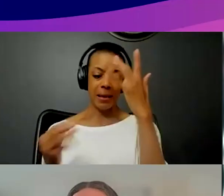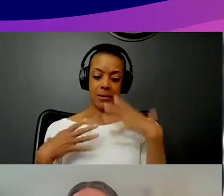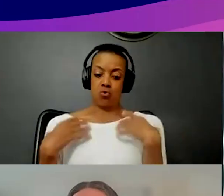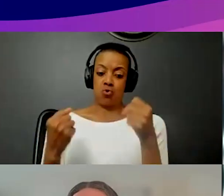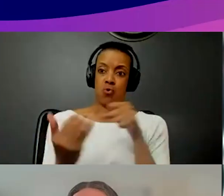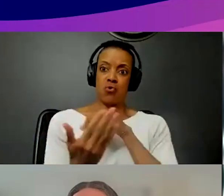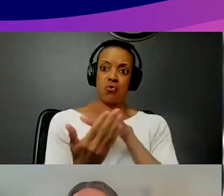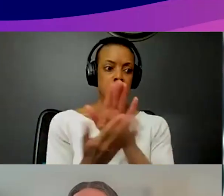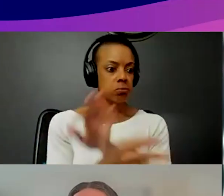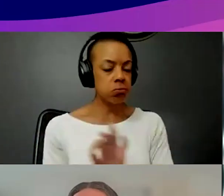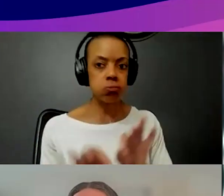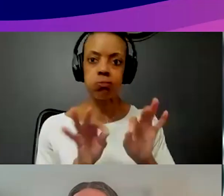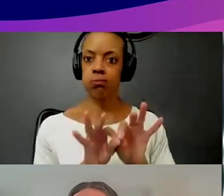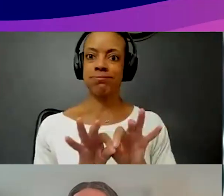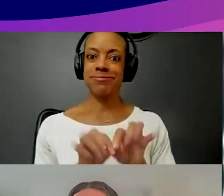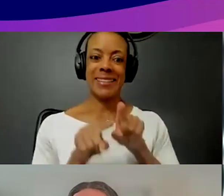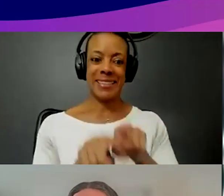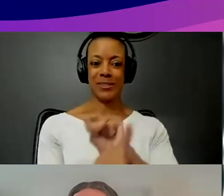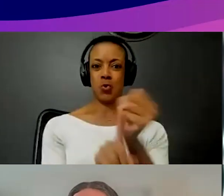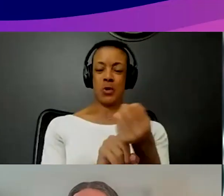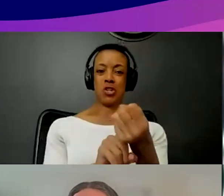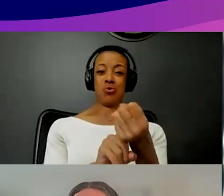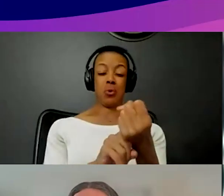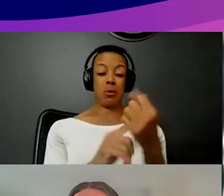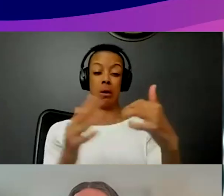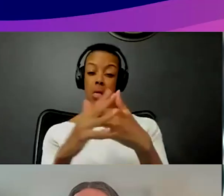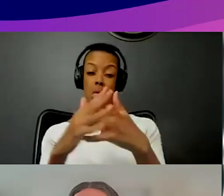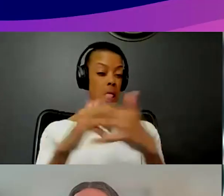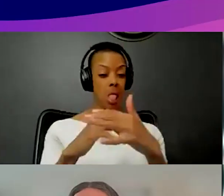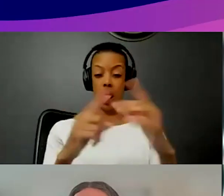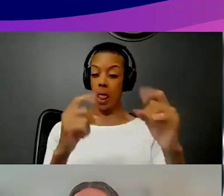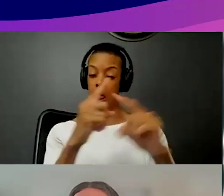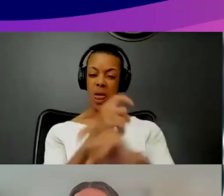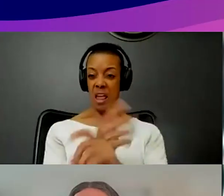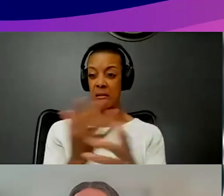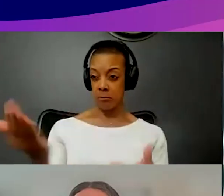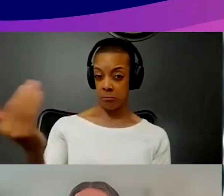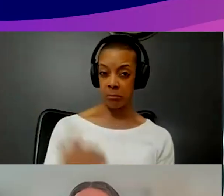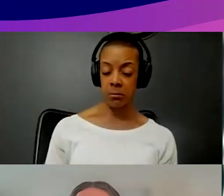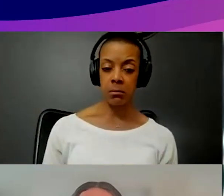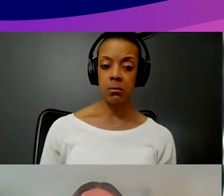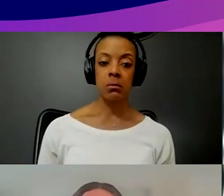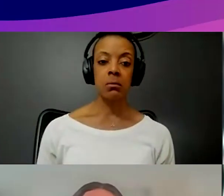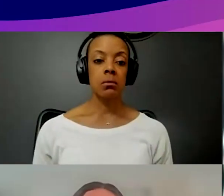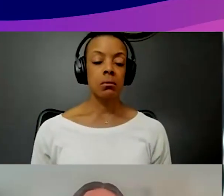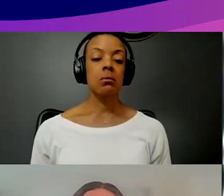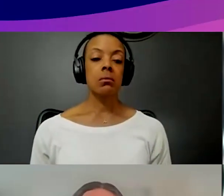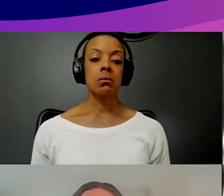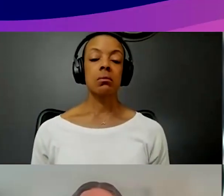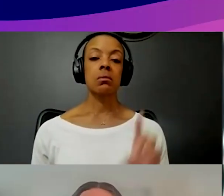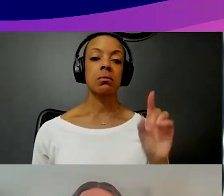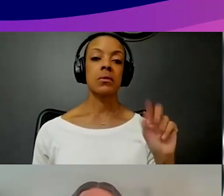this complex power dynamic place? Yeah. Yeah, I mean, what we find